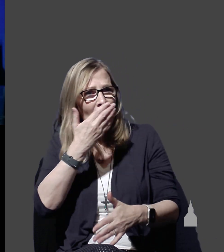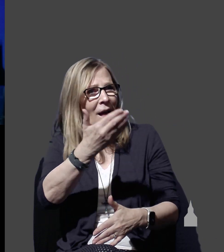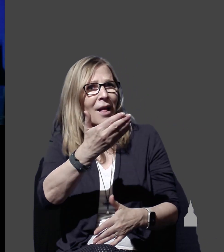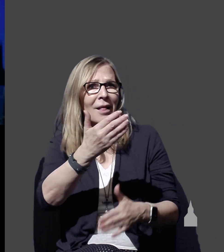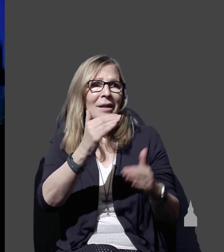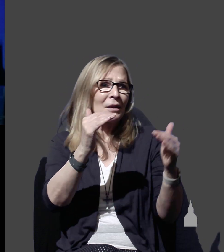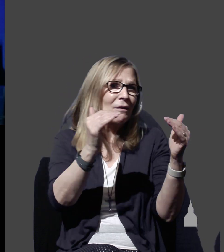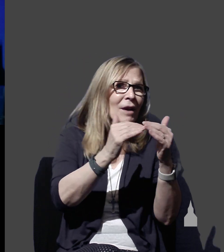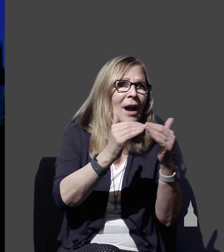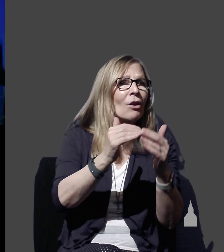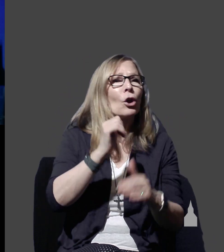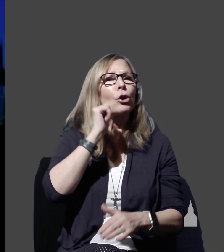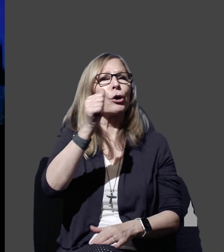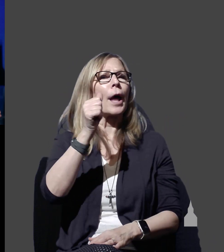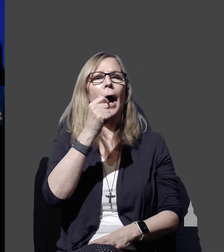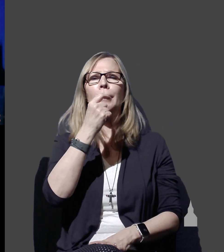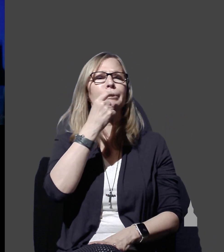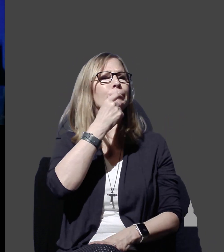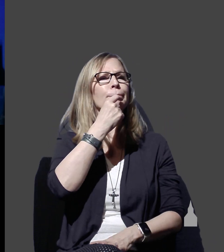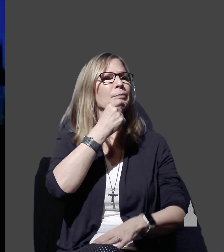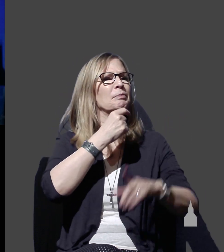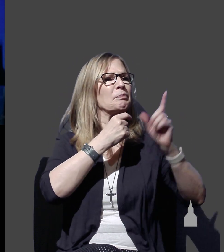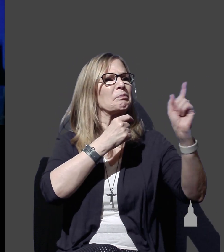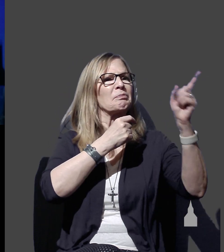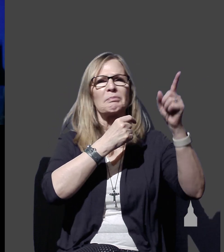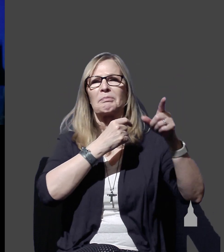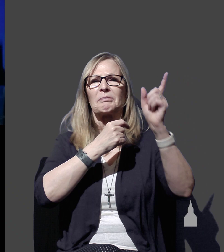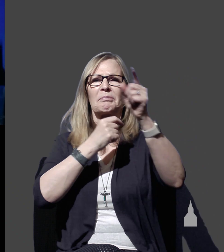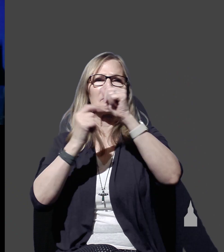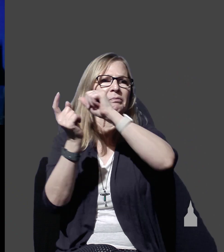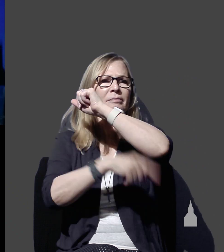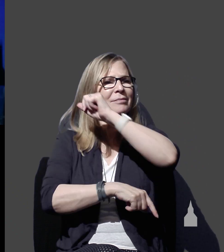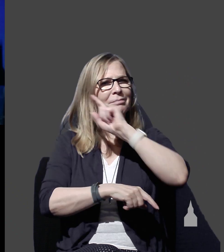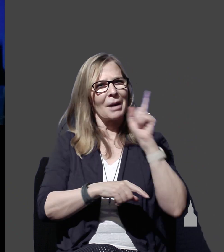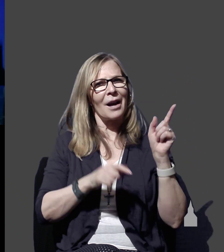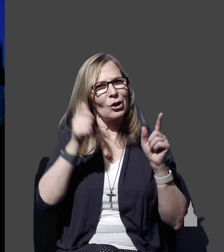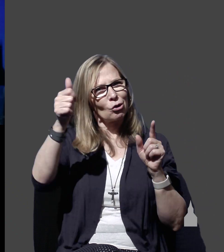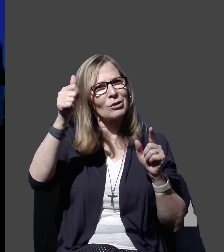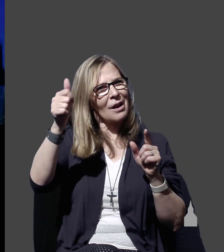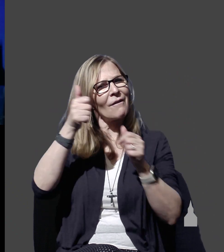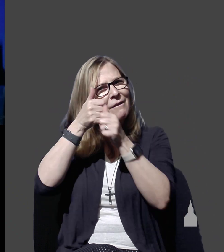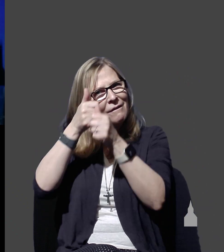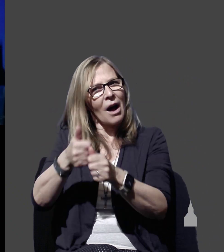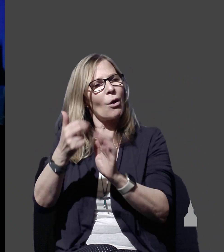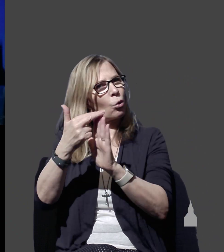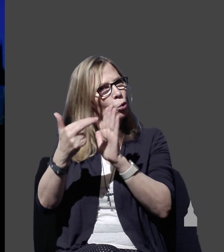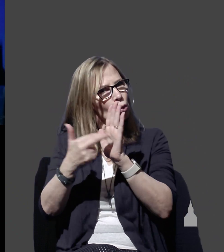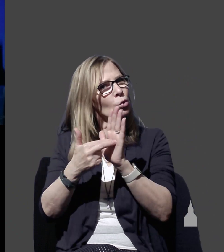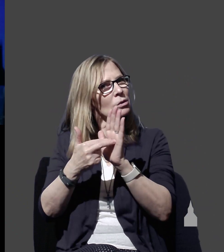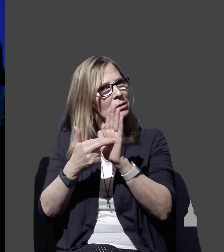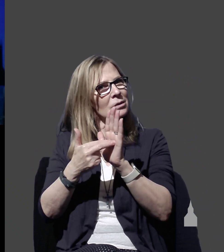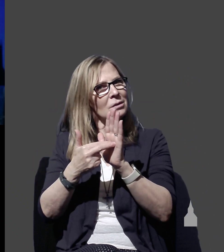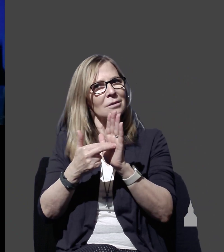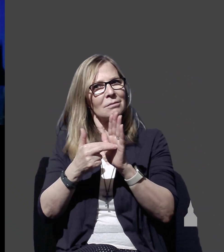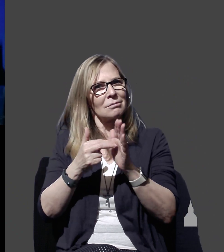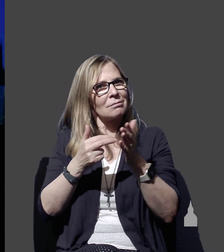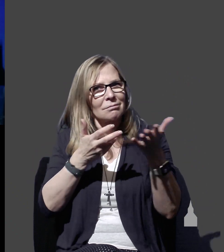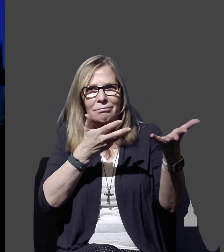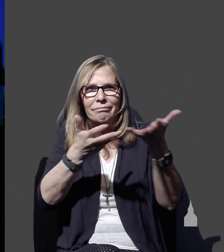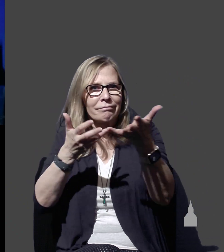them fairly. You're not arbitrary and capricious, but you yourself follow the rules and treat employees